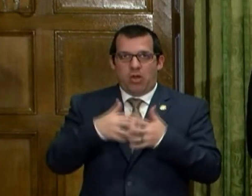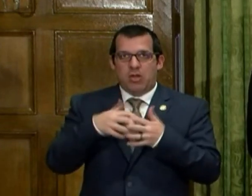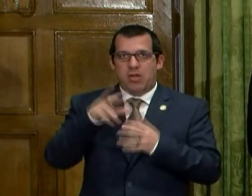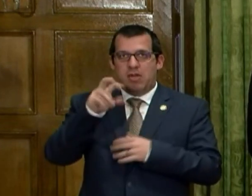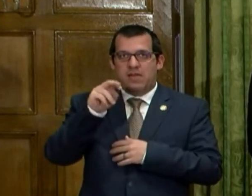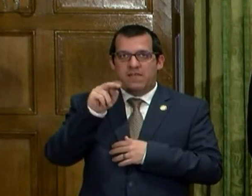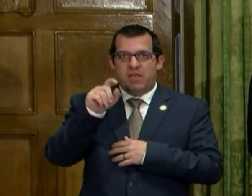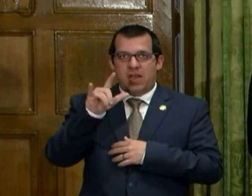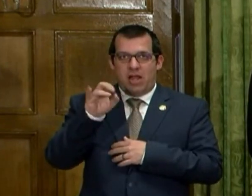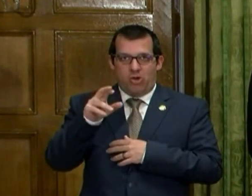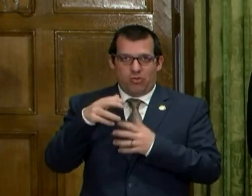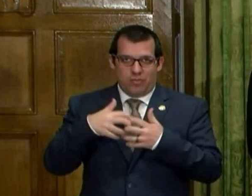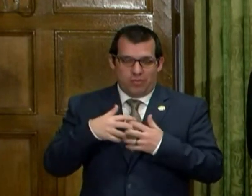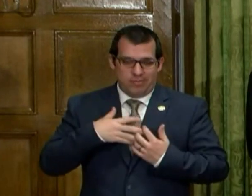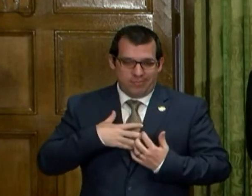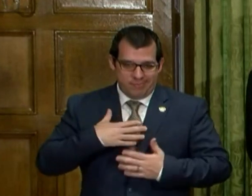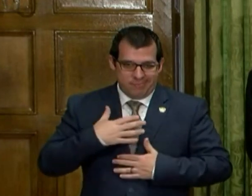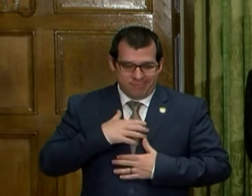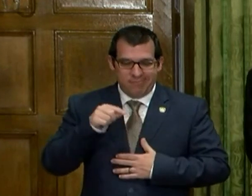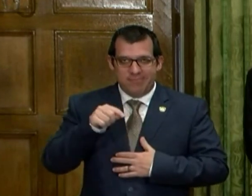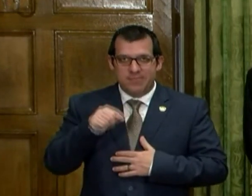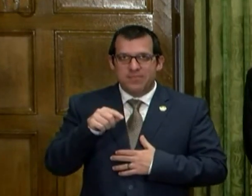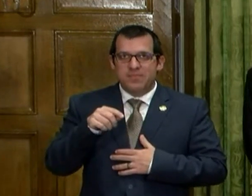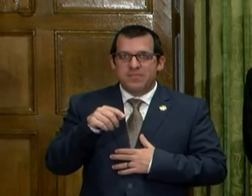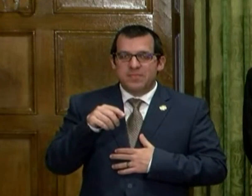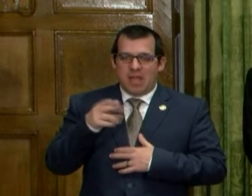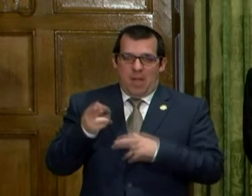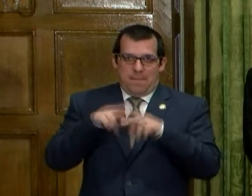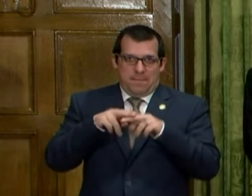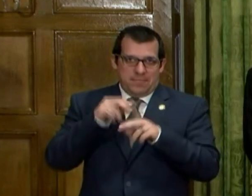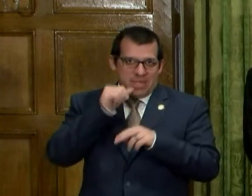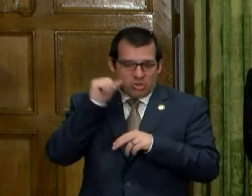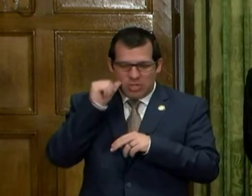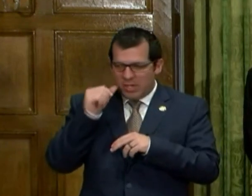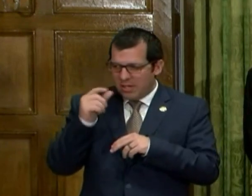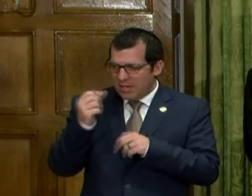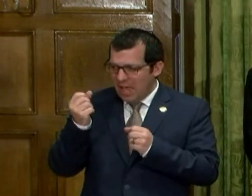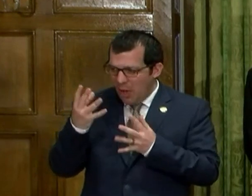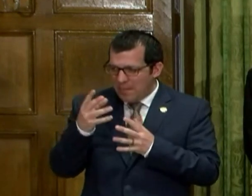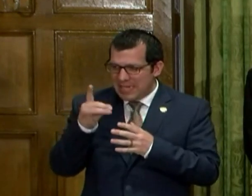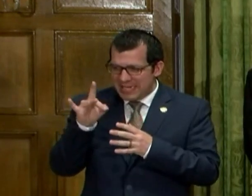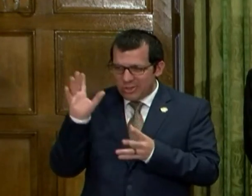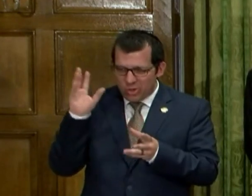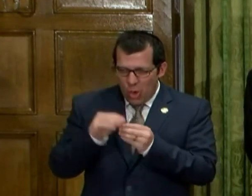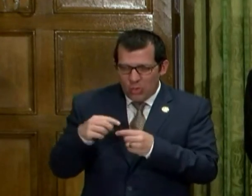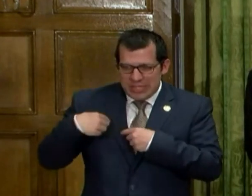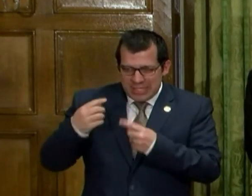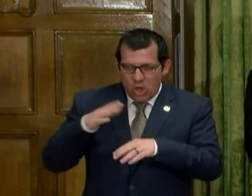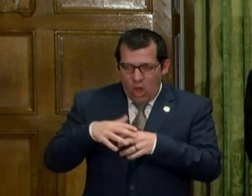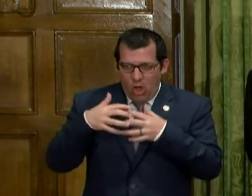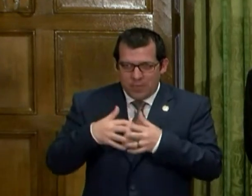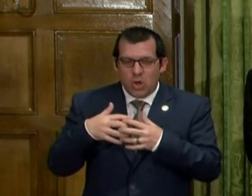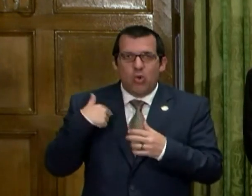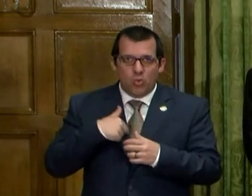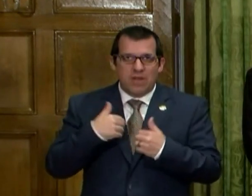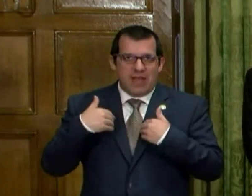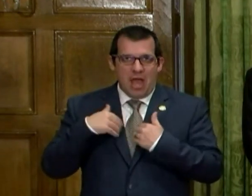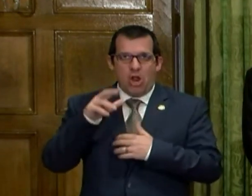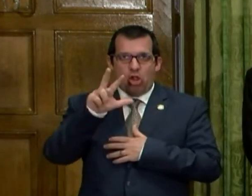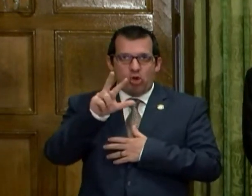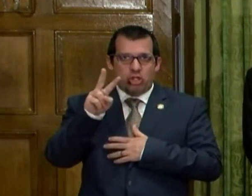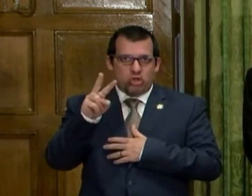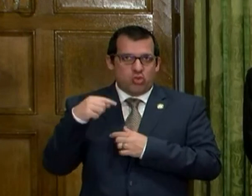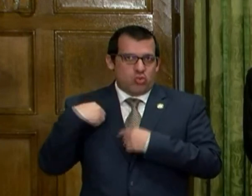2 from yesterday. There was a question previously about how many have ever been on a ventilator. We've had 32 total who have ever been